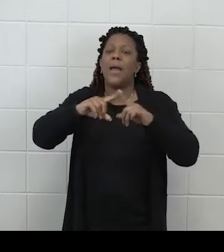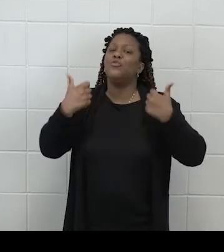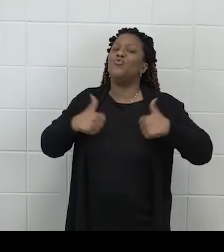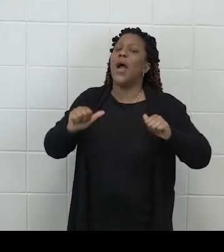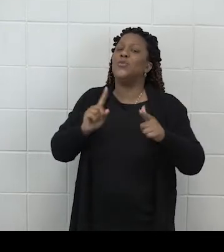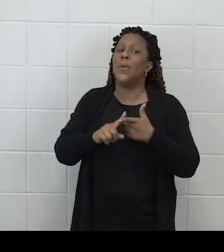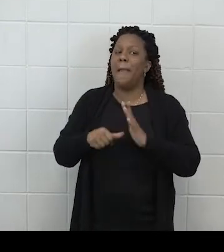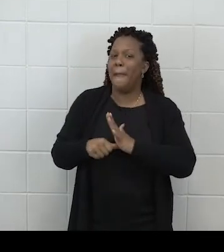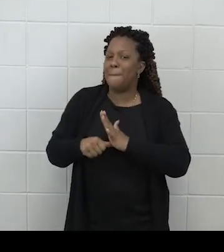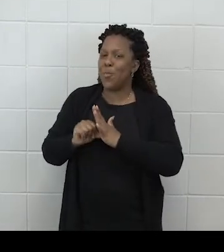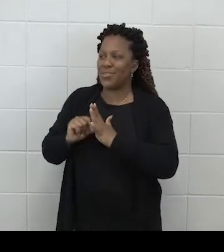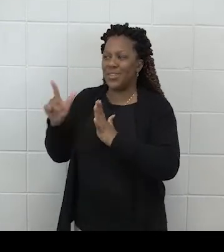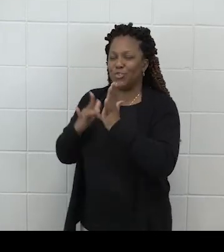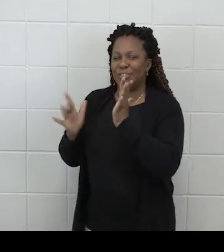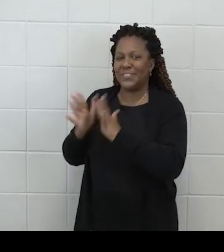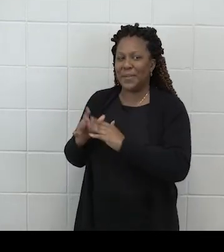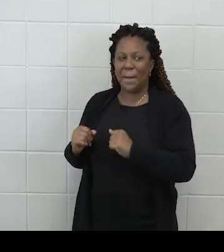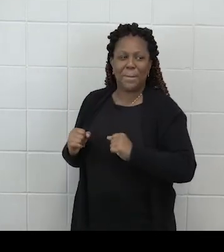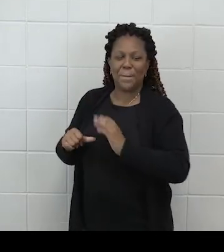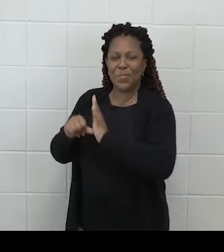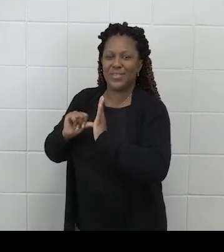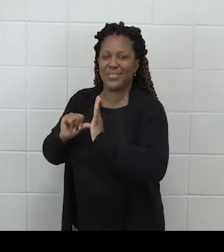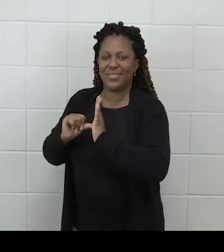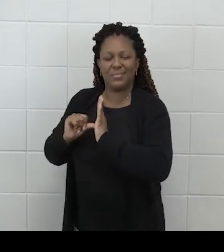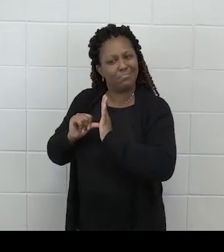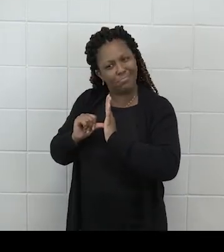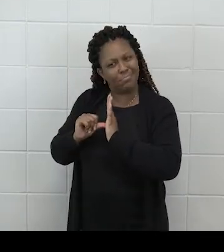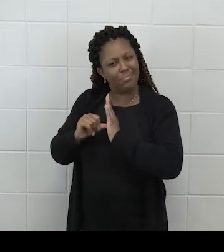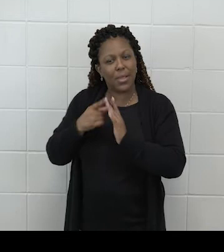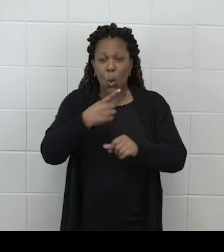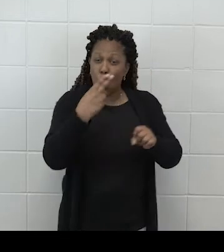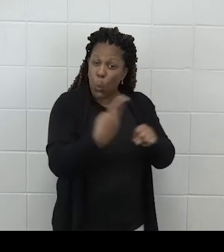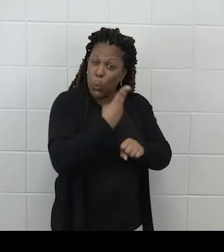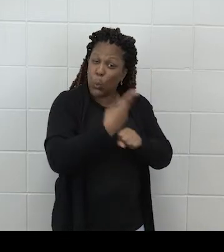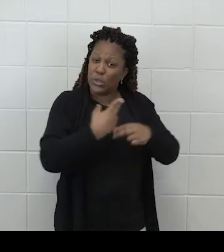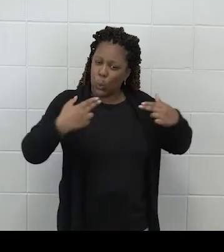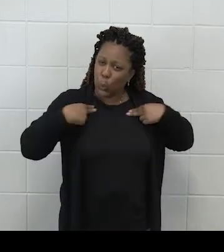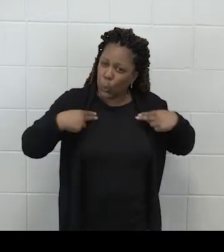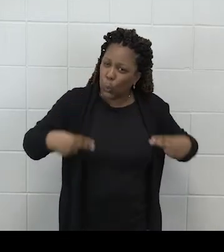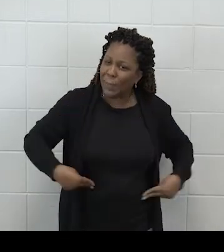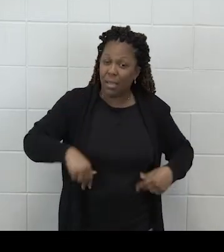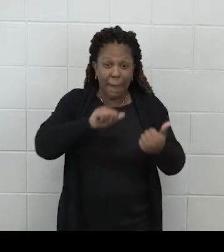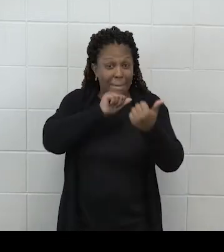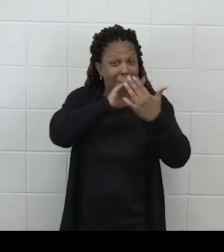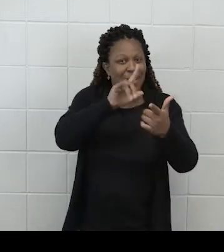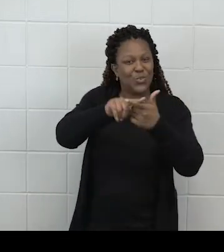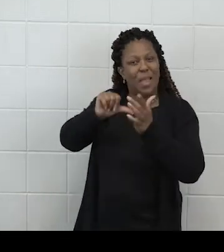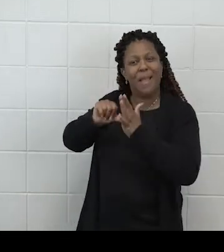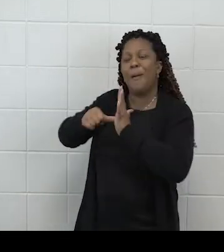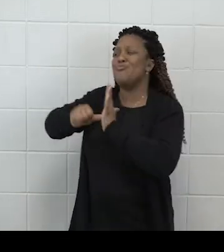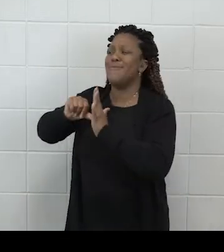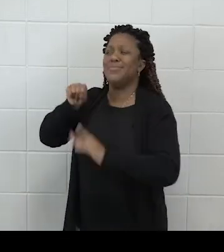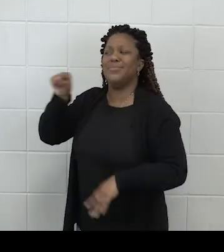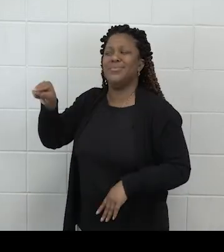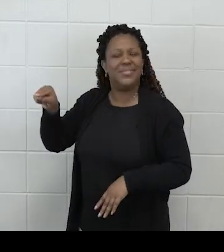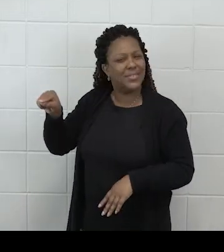divine." I'm going to repeat that one more time. Nicodemus was using man's ways to impress the divine with human